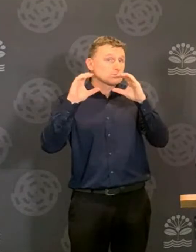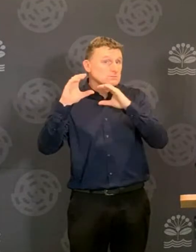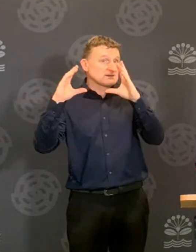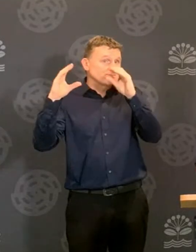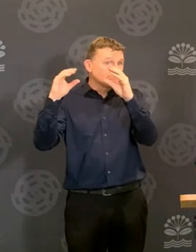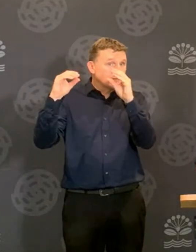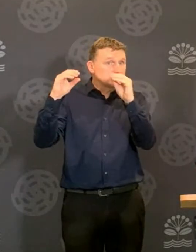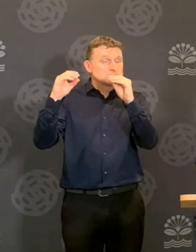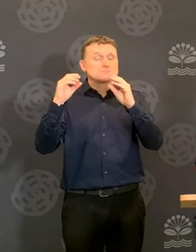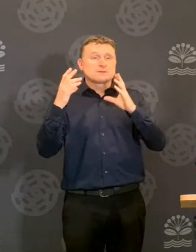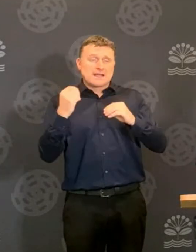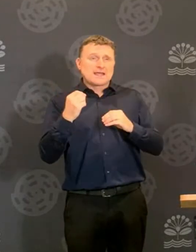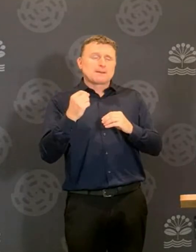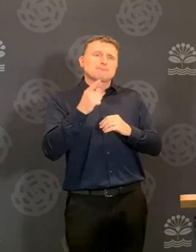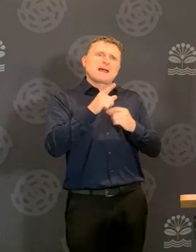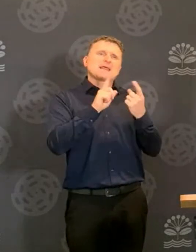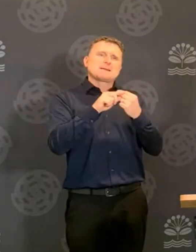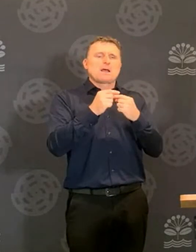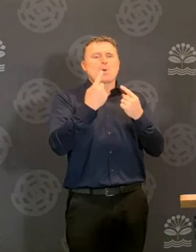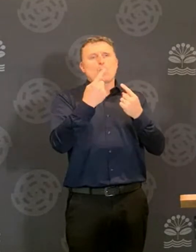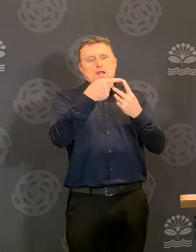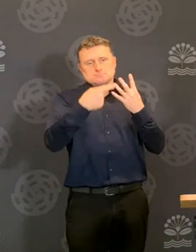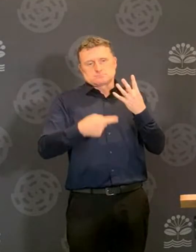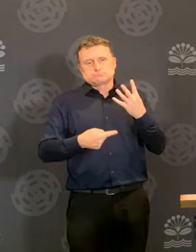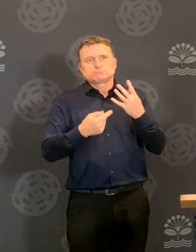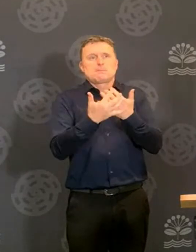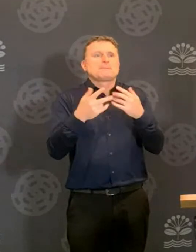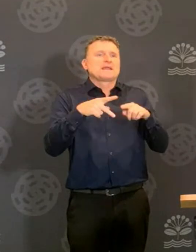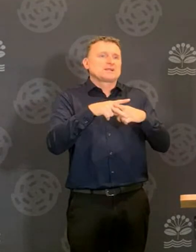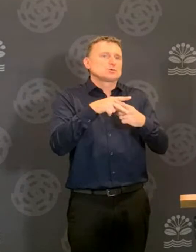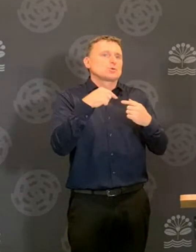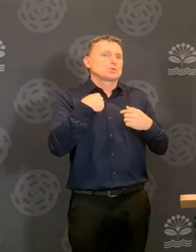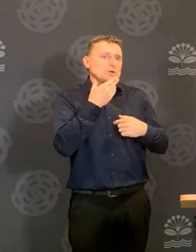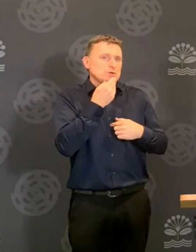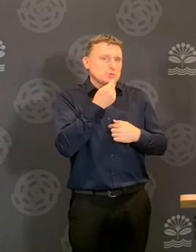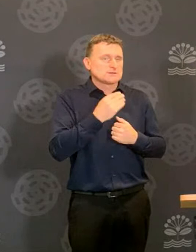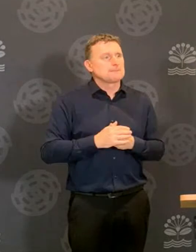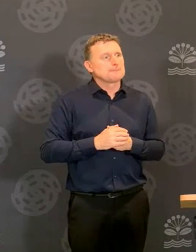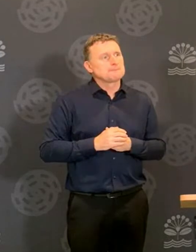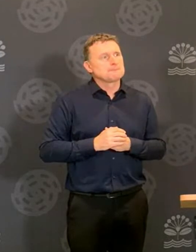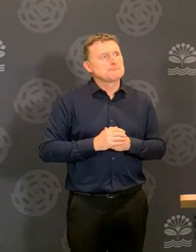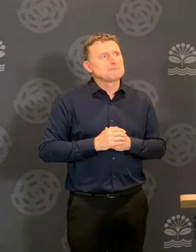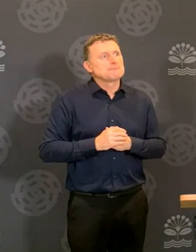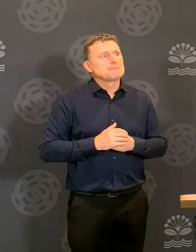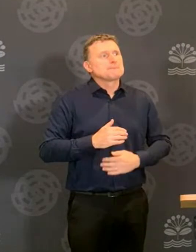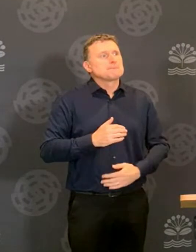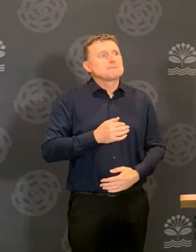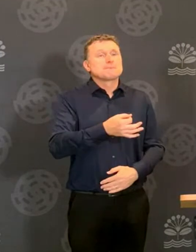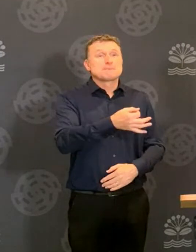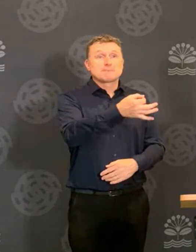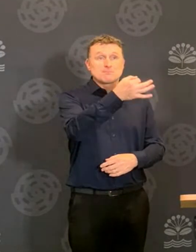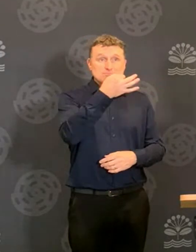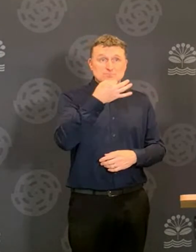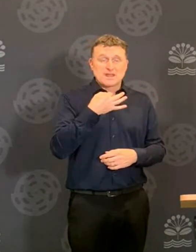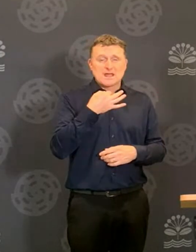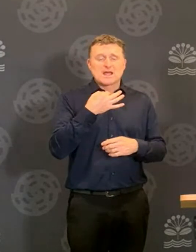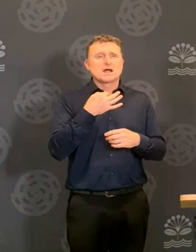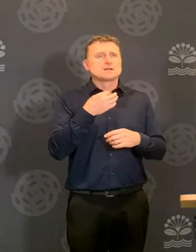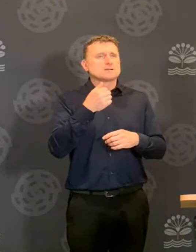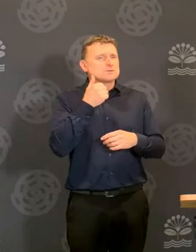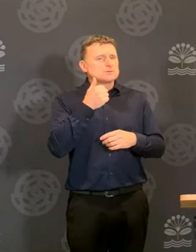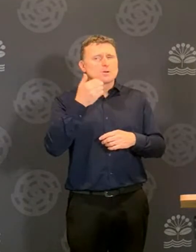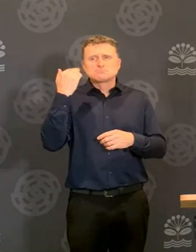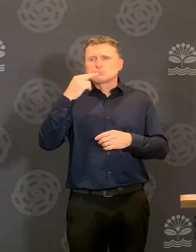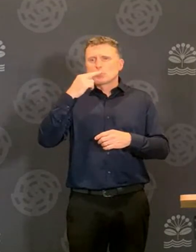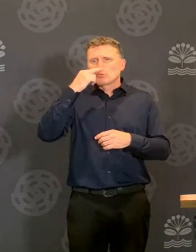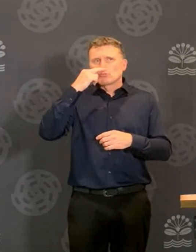tools used for communication situations. Do you have any safety concerns for the properties that are directly beside that